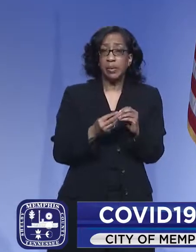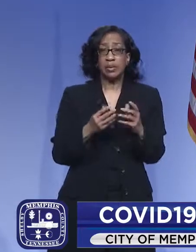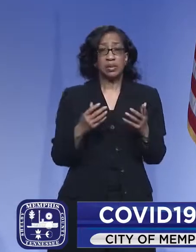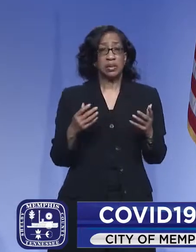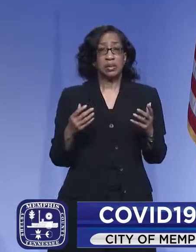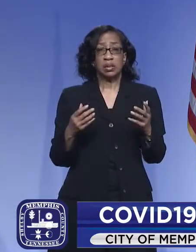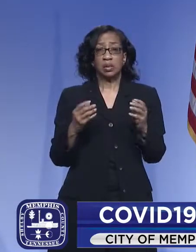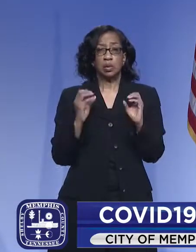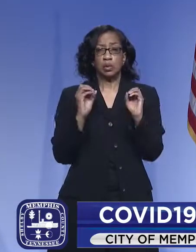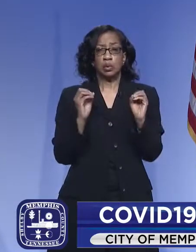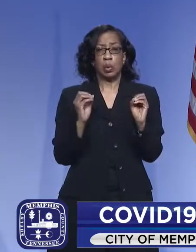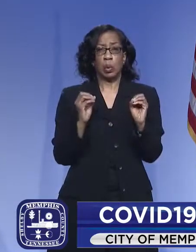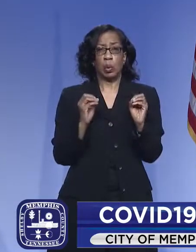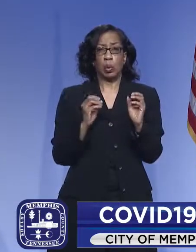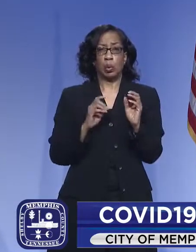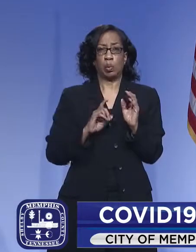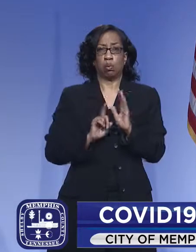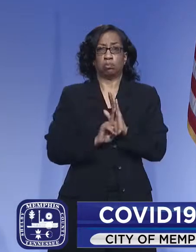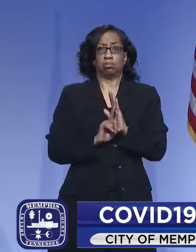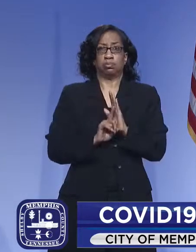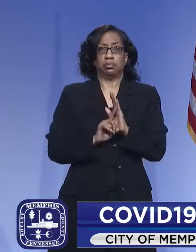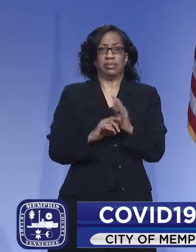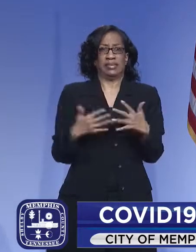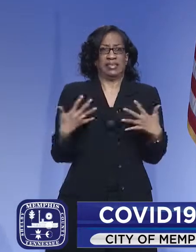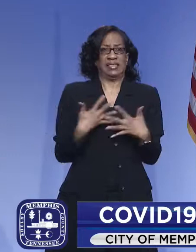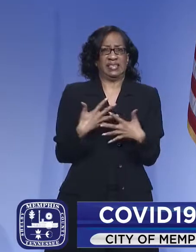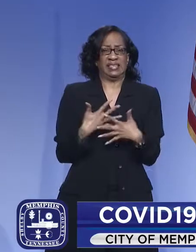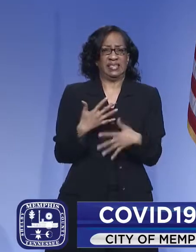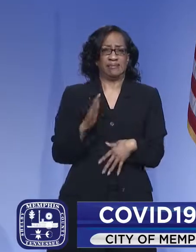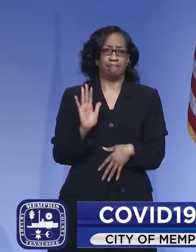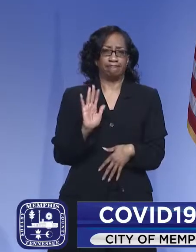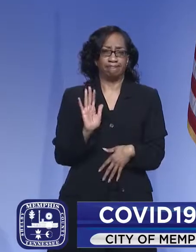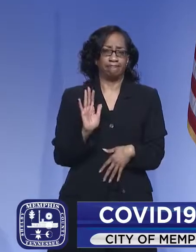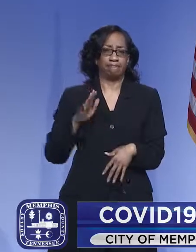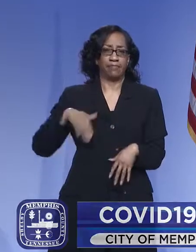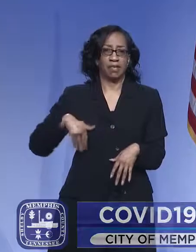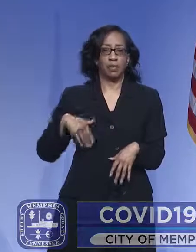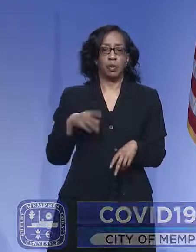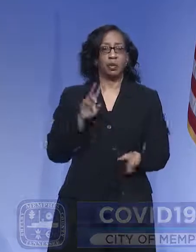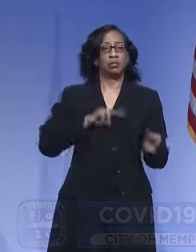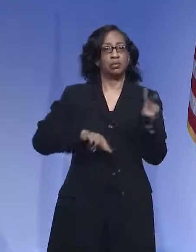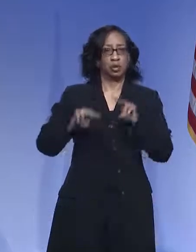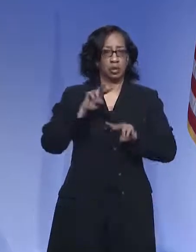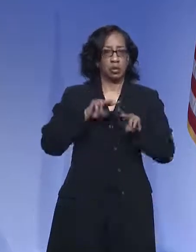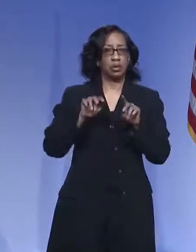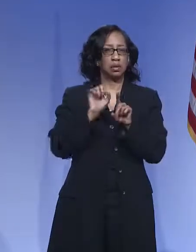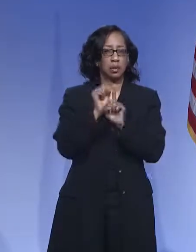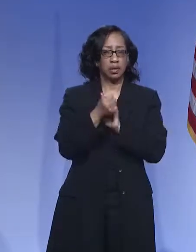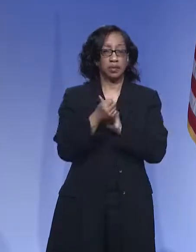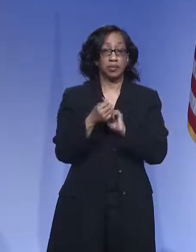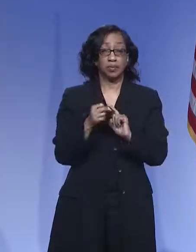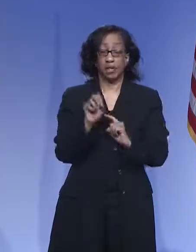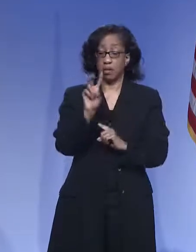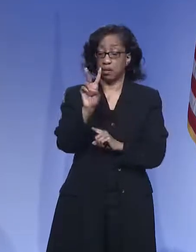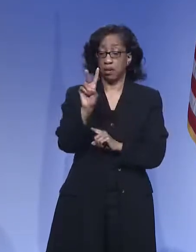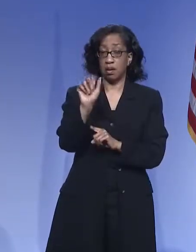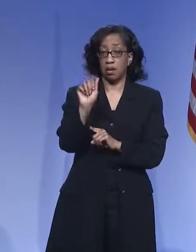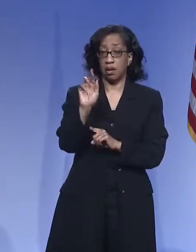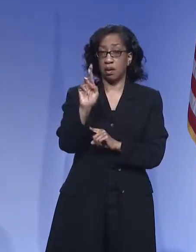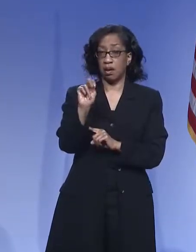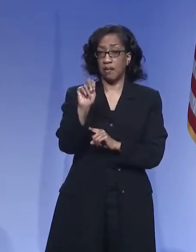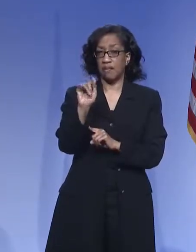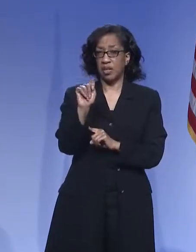alarm bells going off at present. We're monitoring the situation. Now, in terms of the variants, that